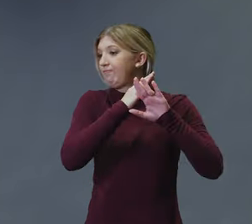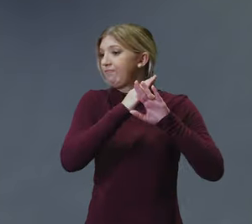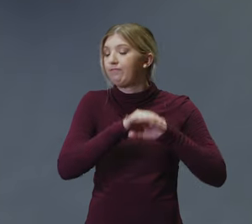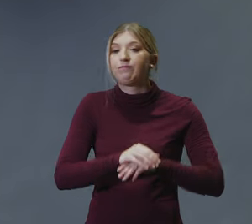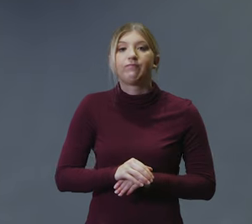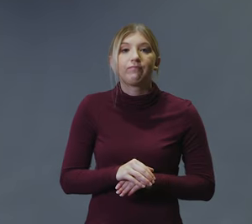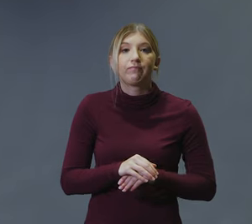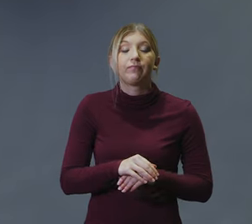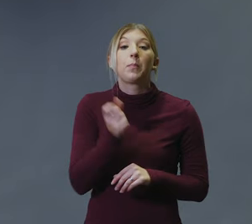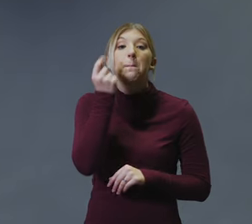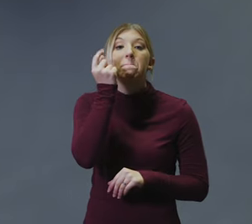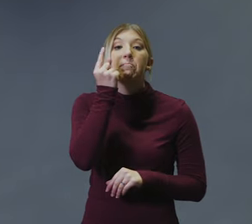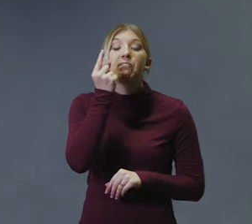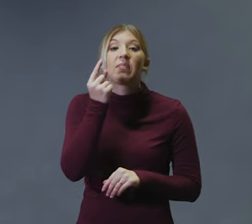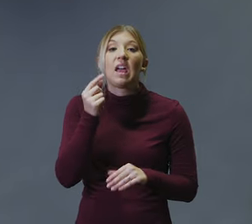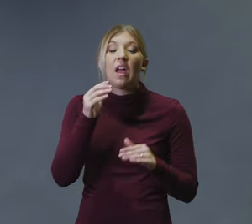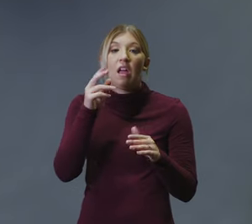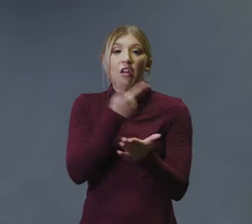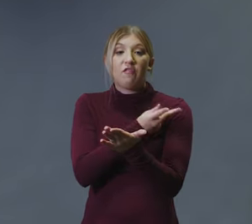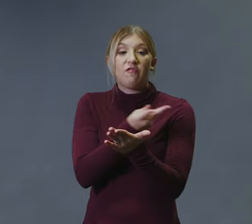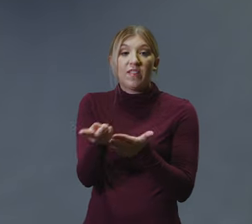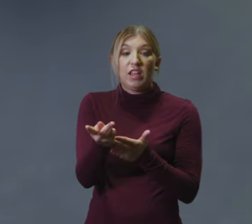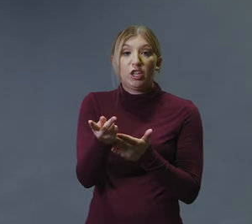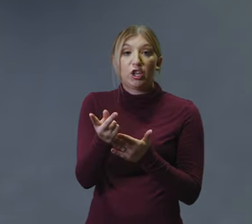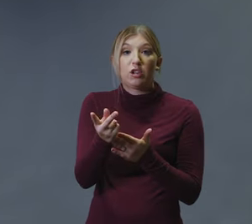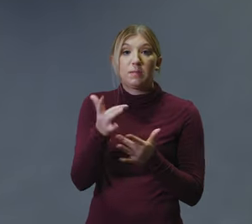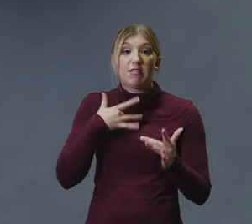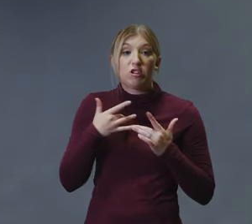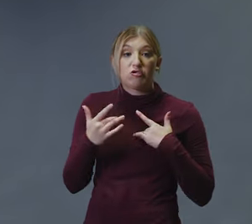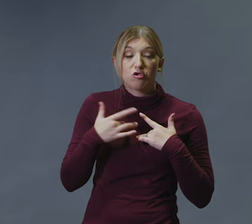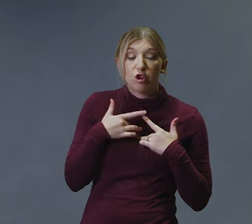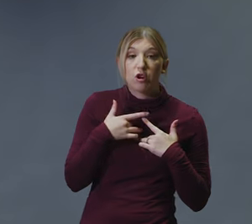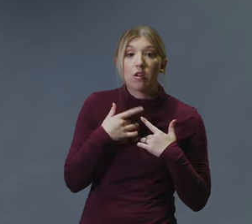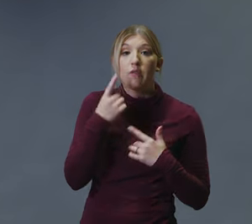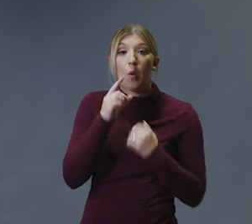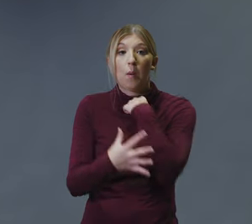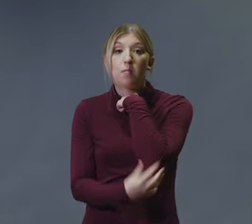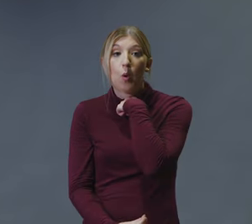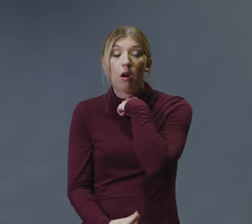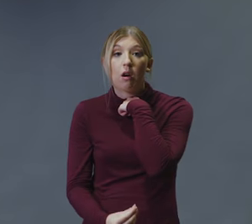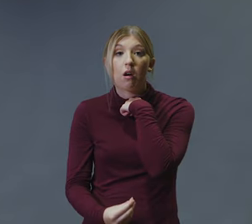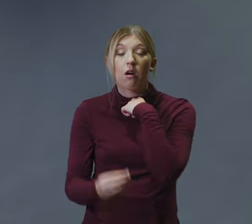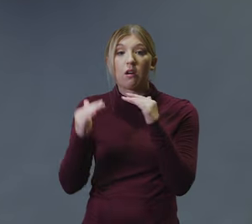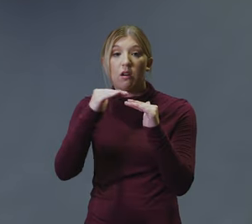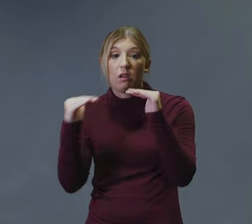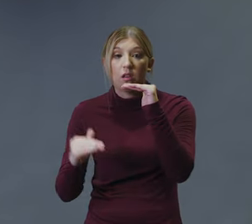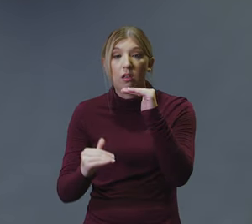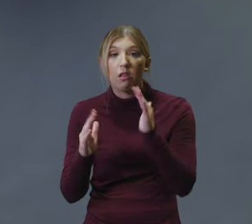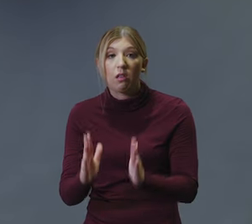Hear this. A failure to show concern for the poor and the vulnerable, it shows